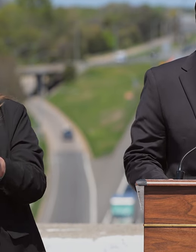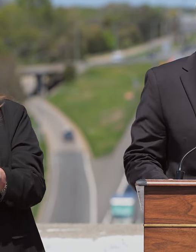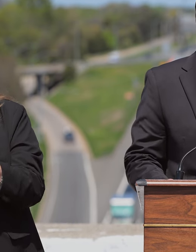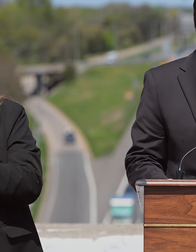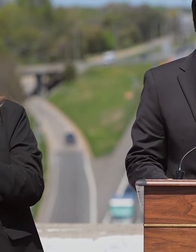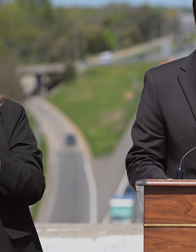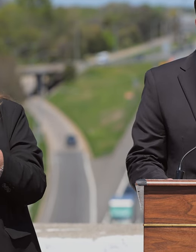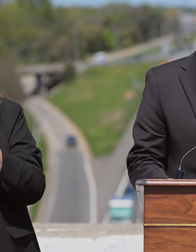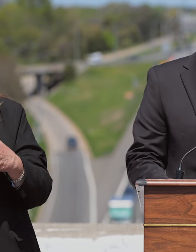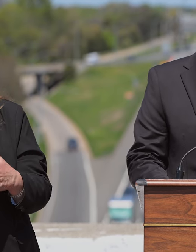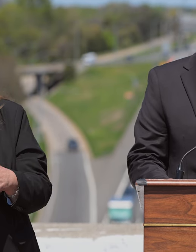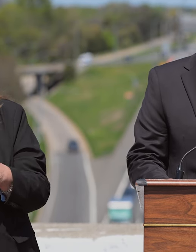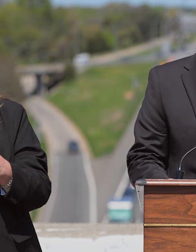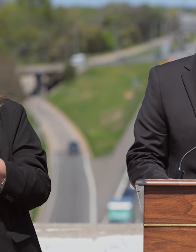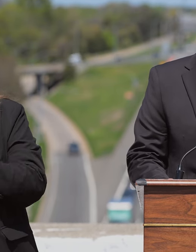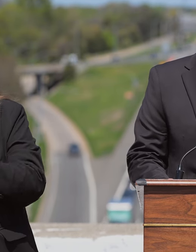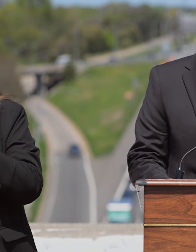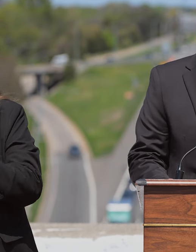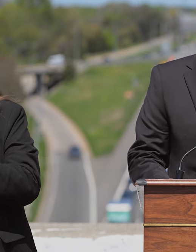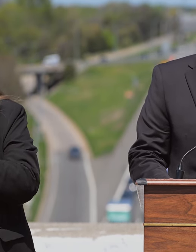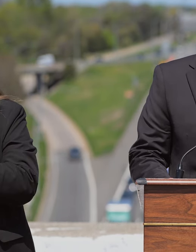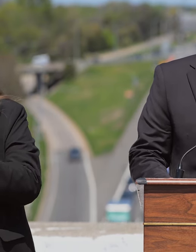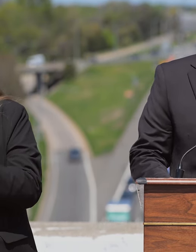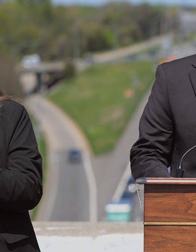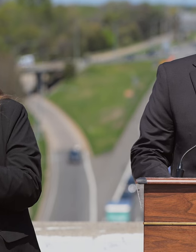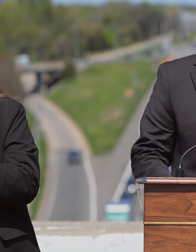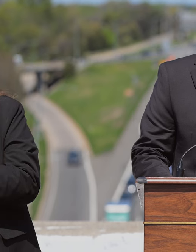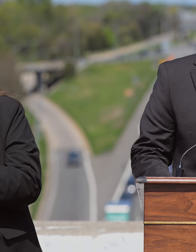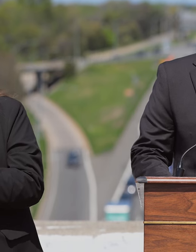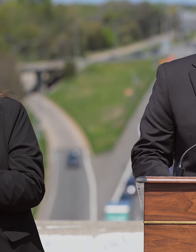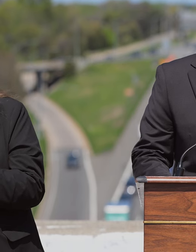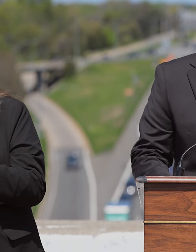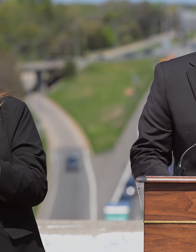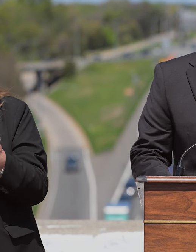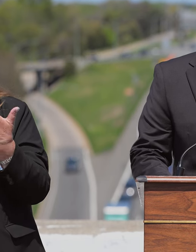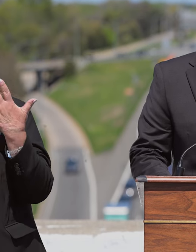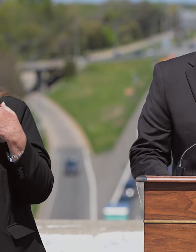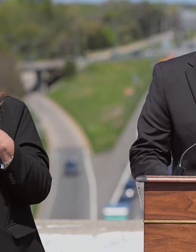with our partners. They respond with the people around the room, the legislative officials. So